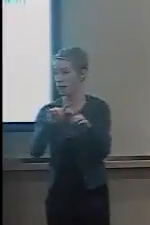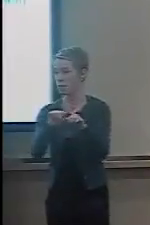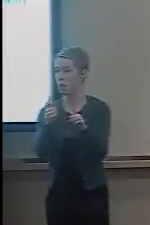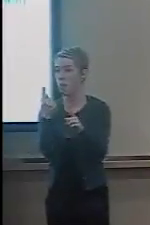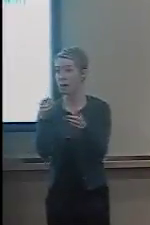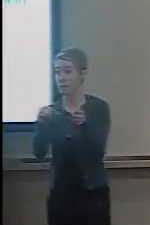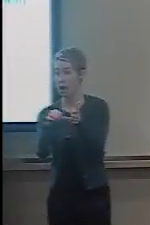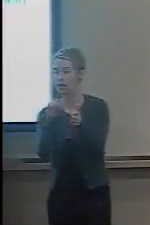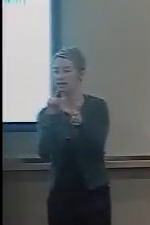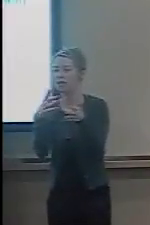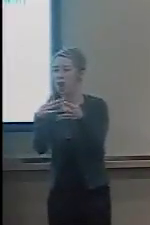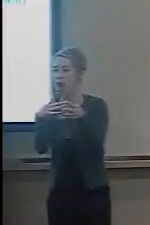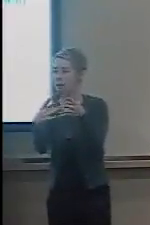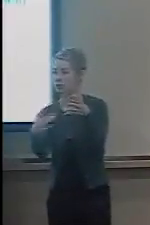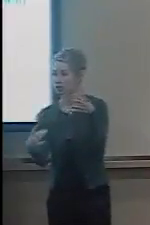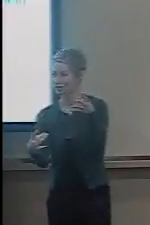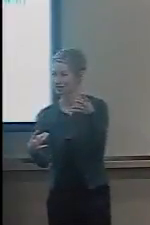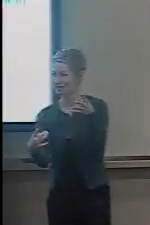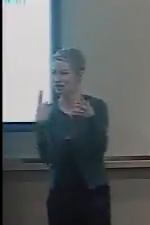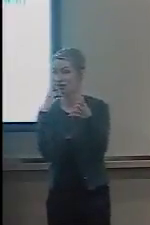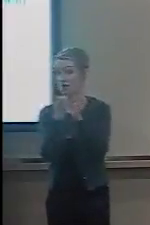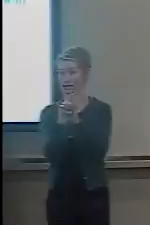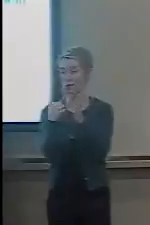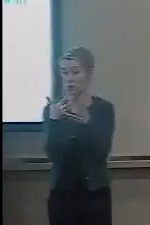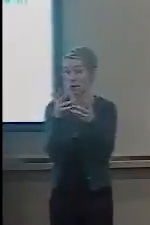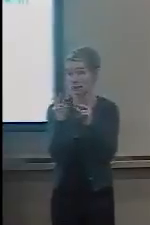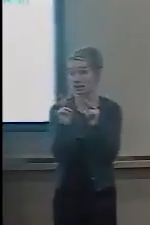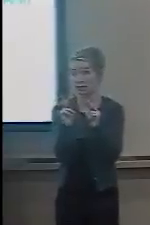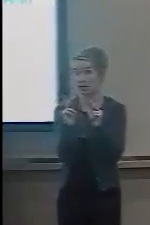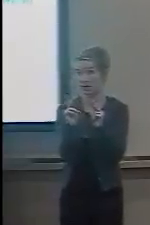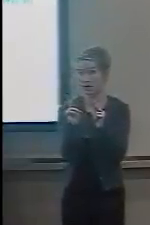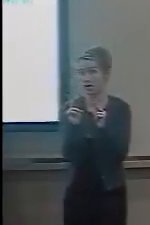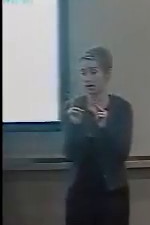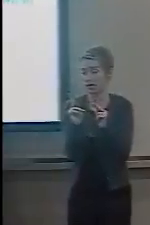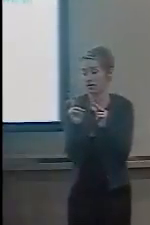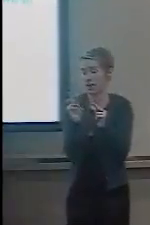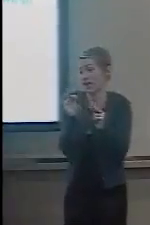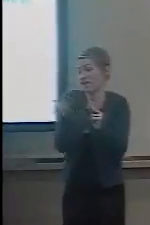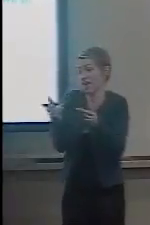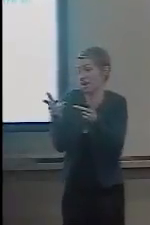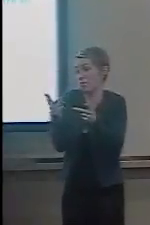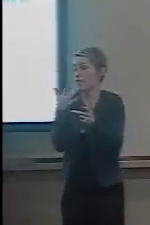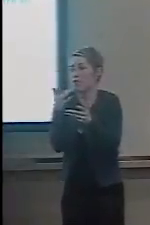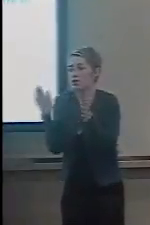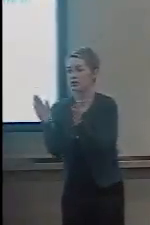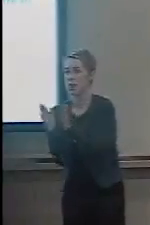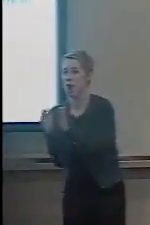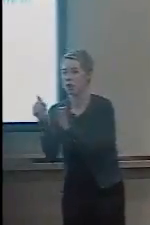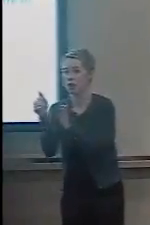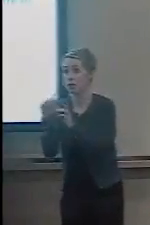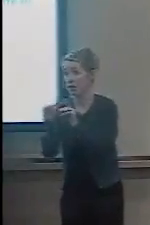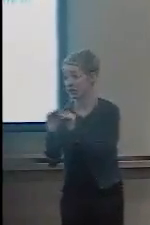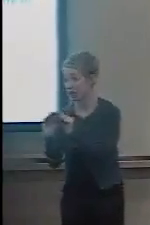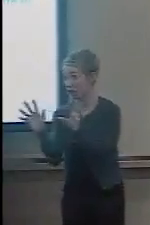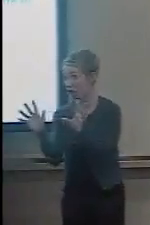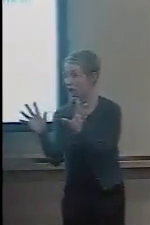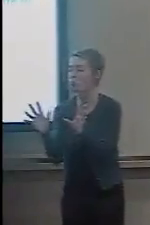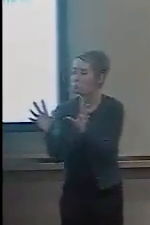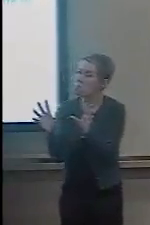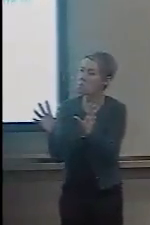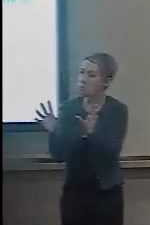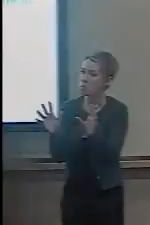options. So for example, we want people to be able to, if they want to do a smaller one and have it more clear, give that